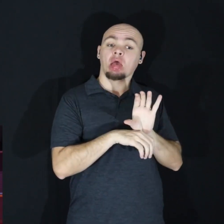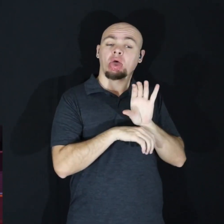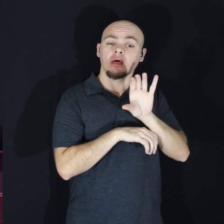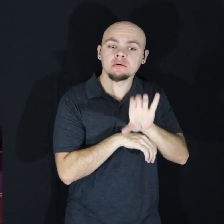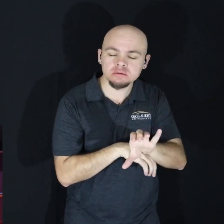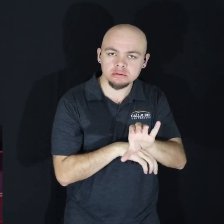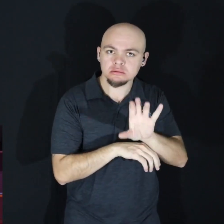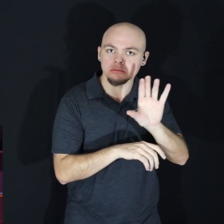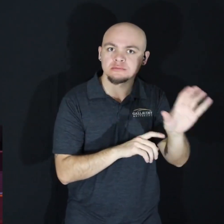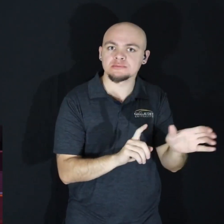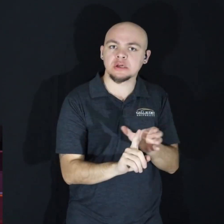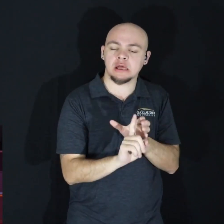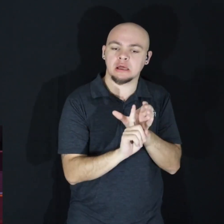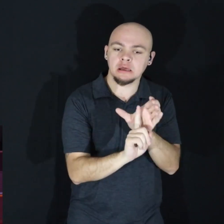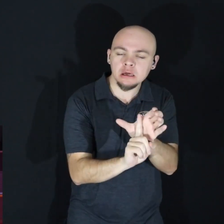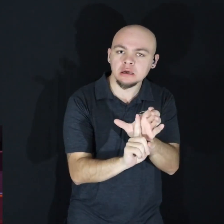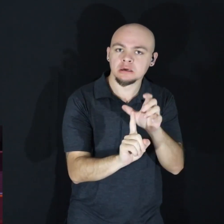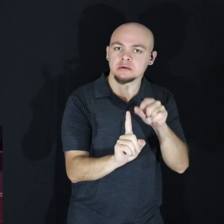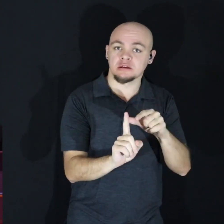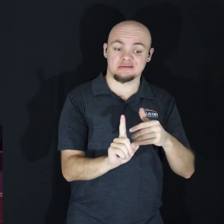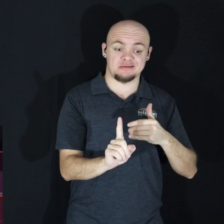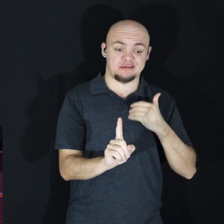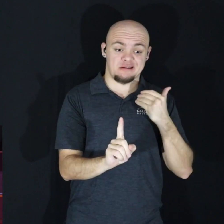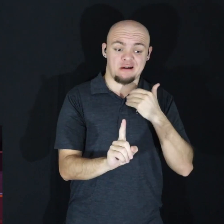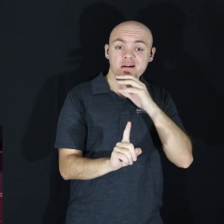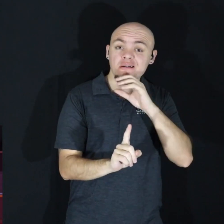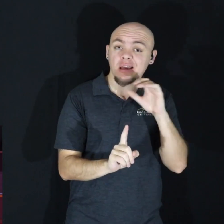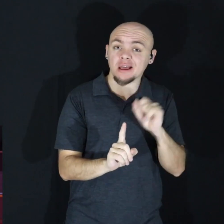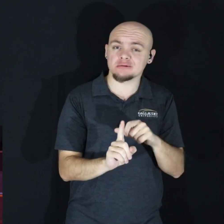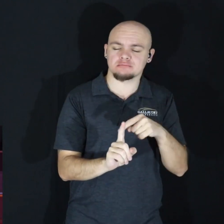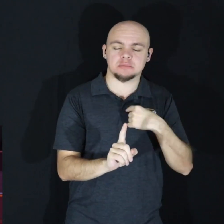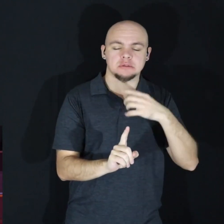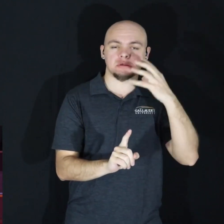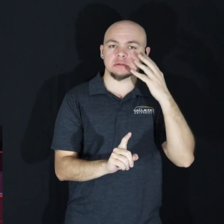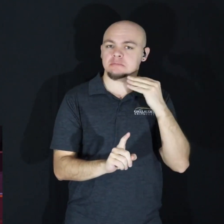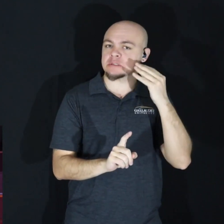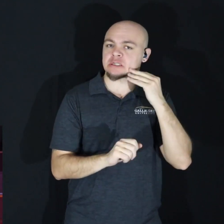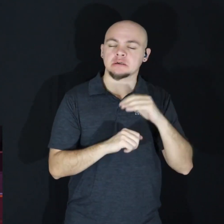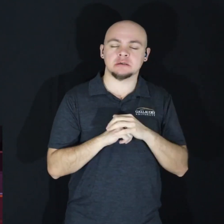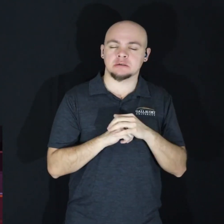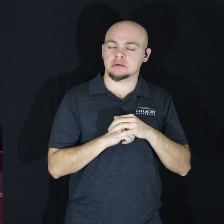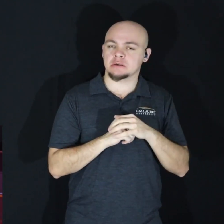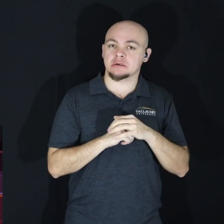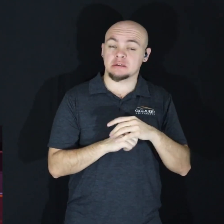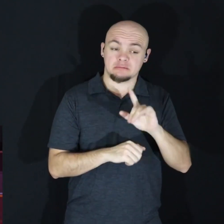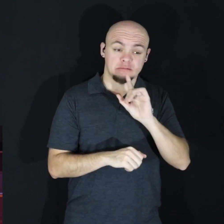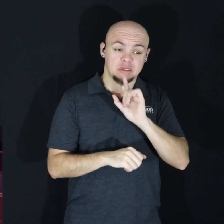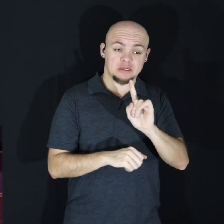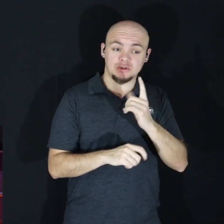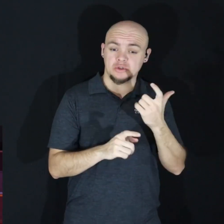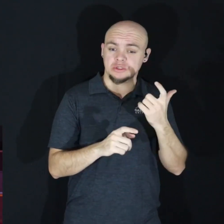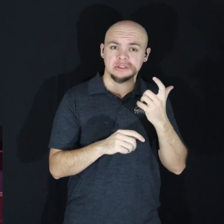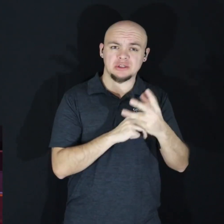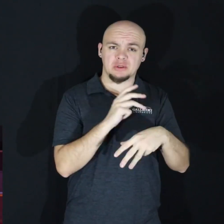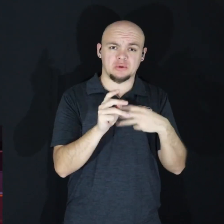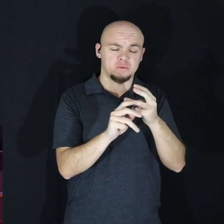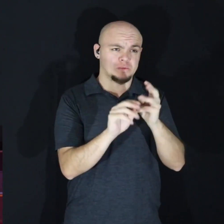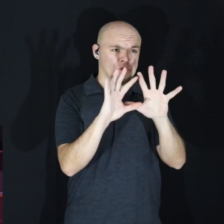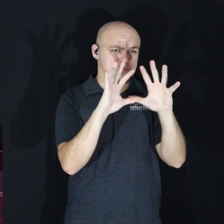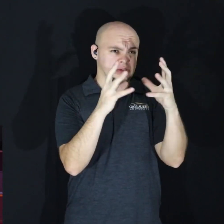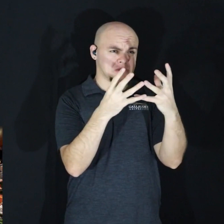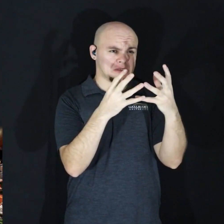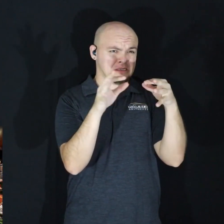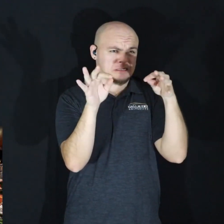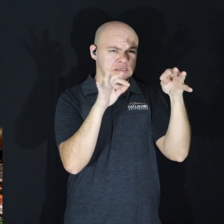situations from a brutally young age, so young even that I wasn't even able to put the world around me into